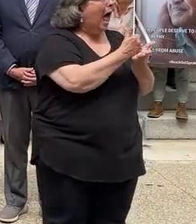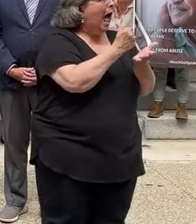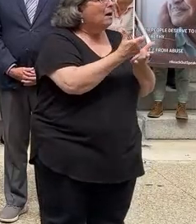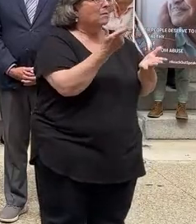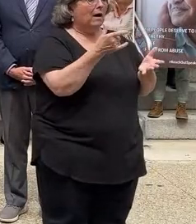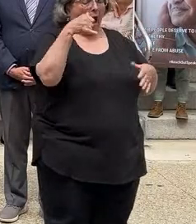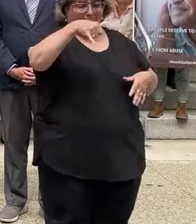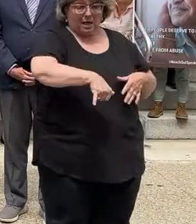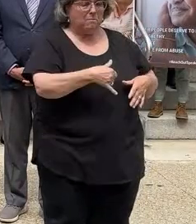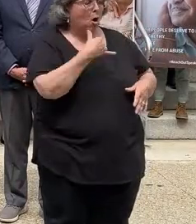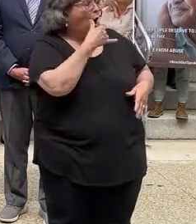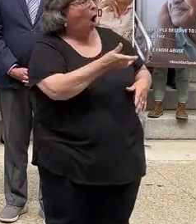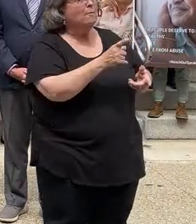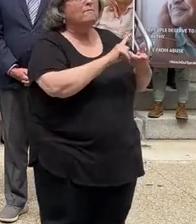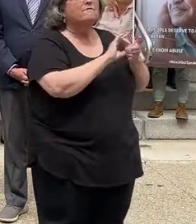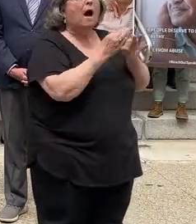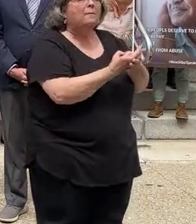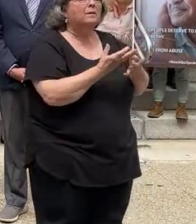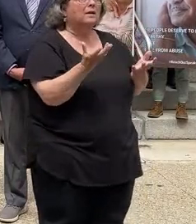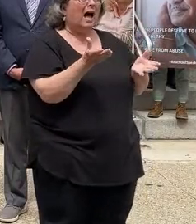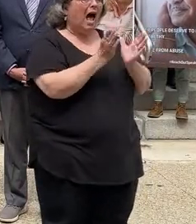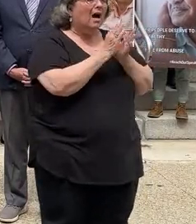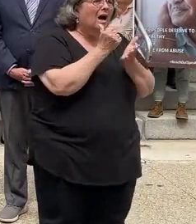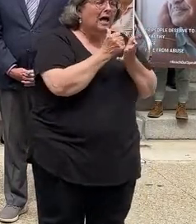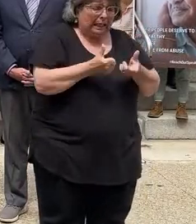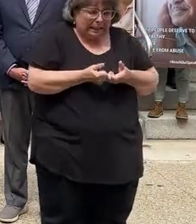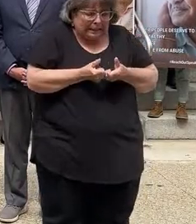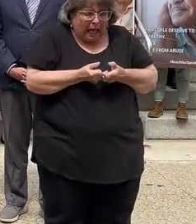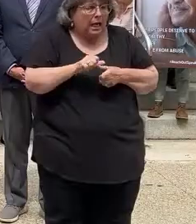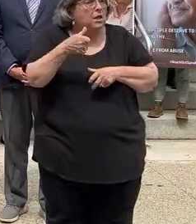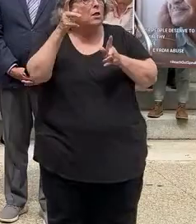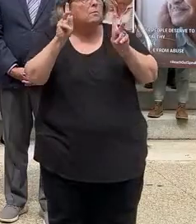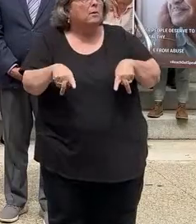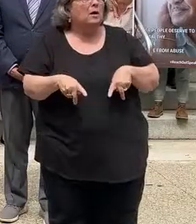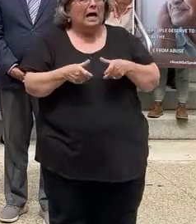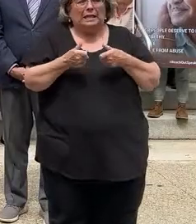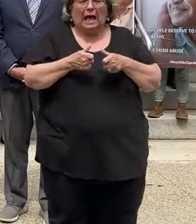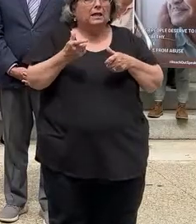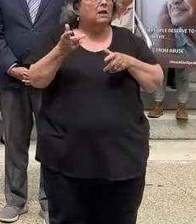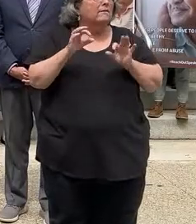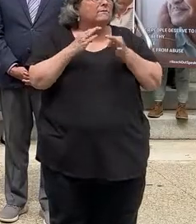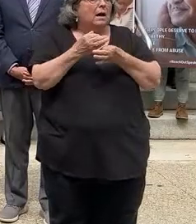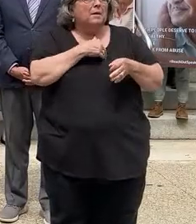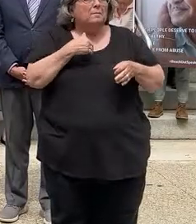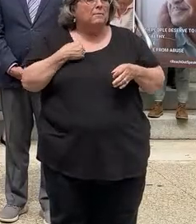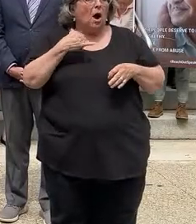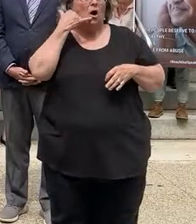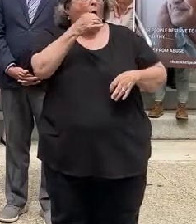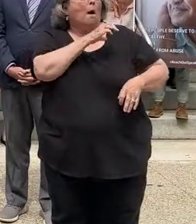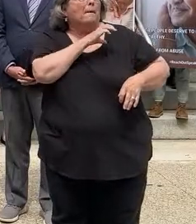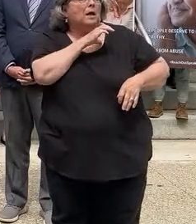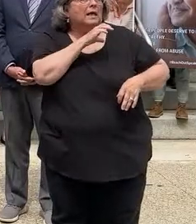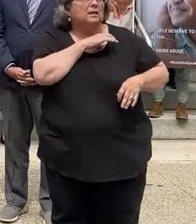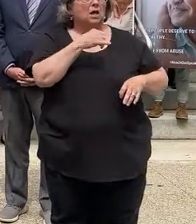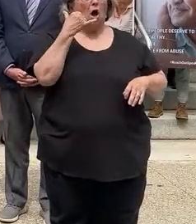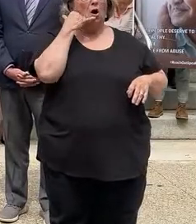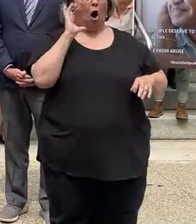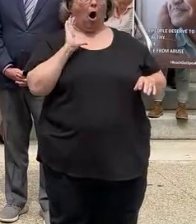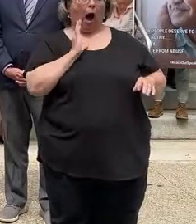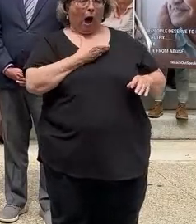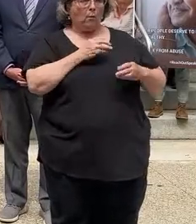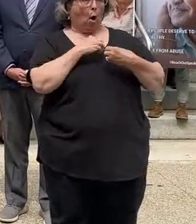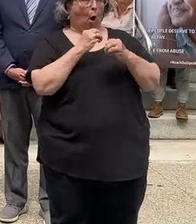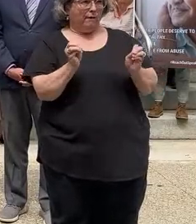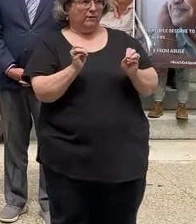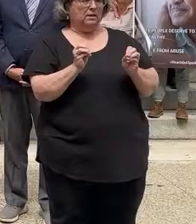After you hang up, call another family member. Text someone else in your family. Text a loved one. Call a law enforcement agency. Call our